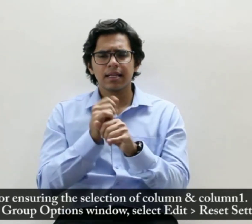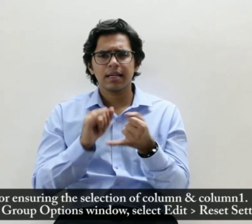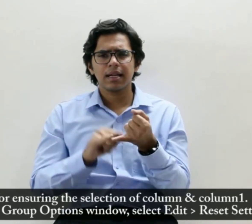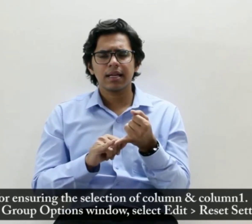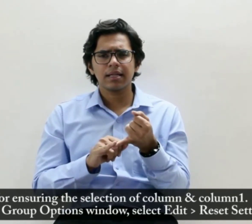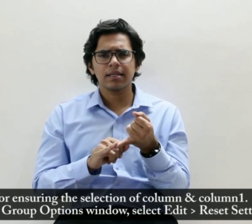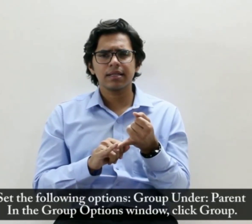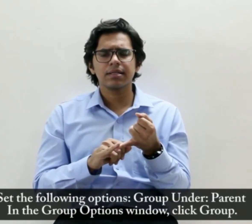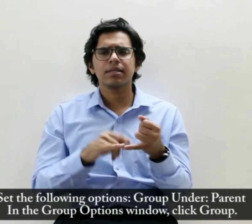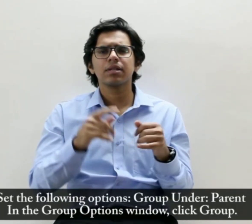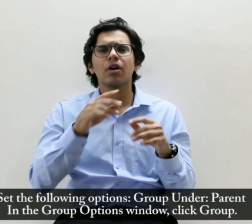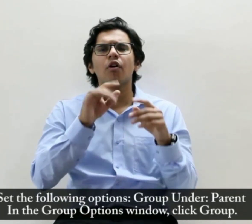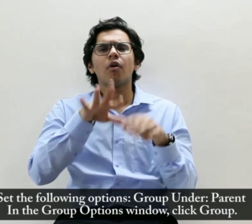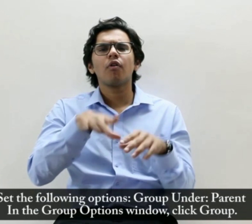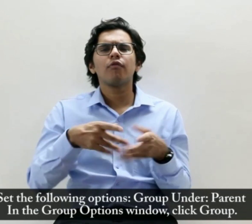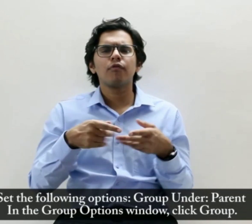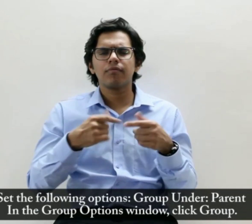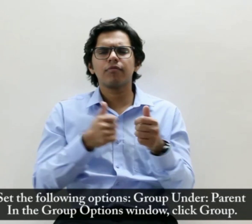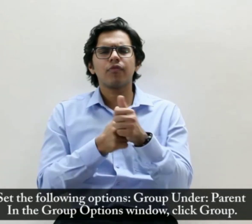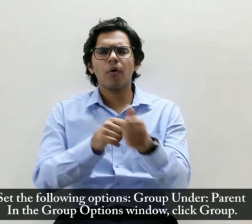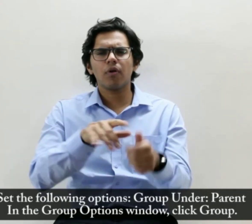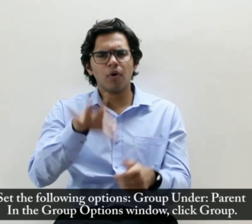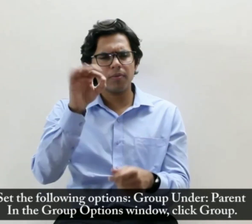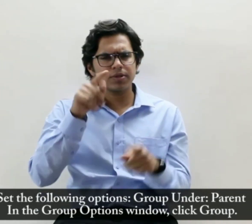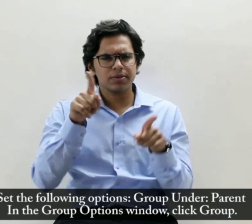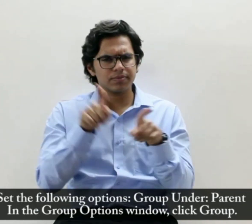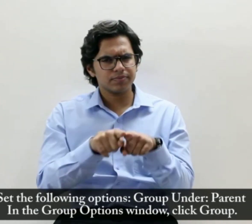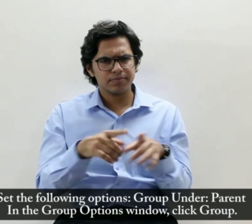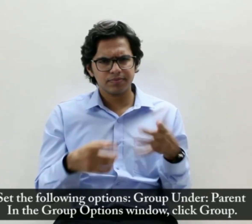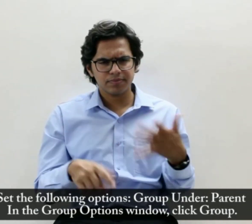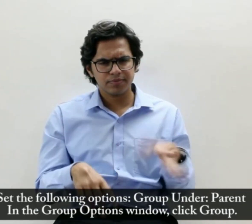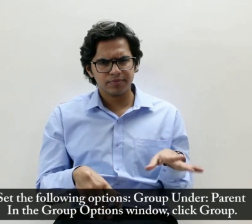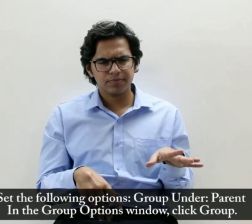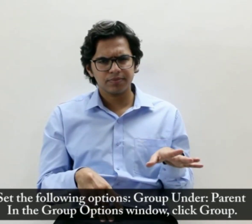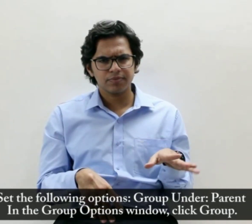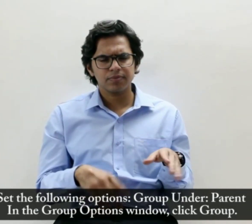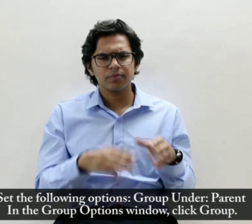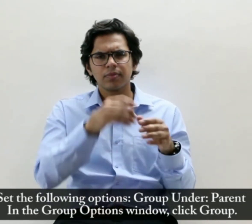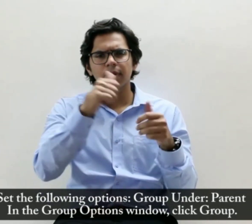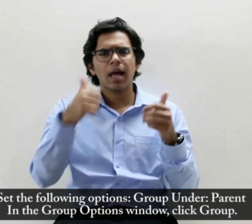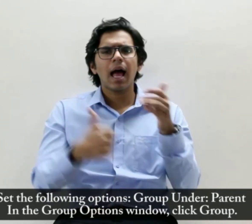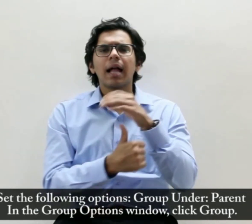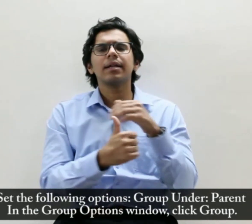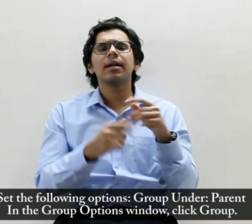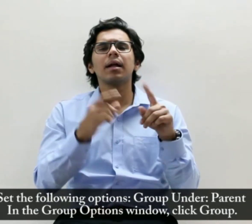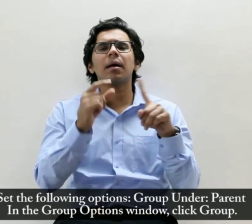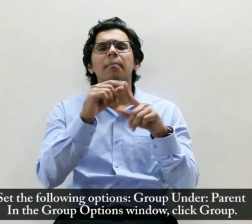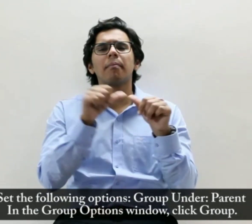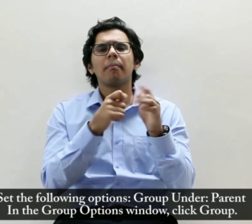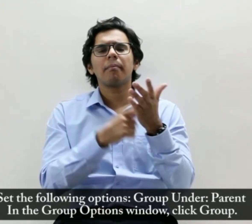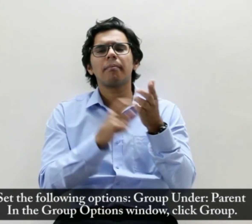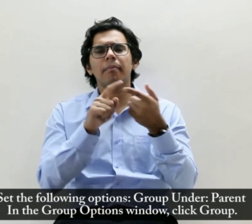Select the following options. Group under, Parent. In the Group Options window, click